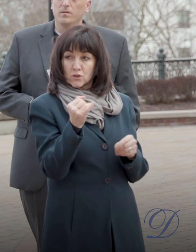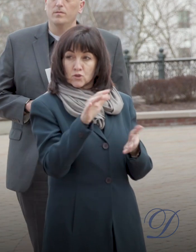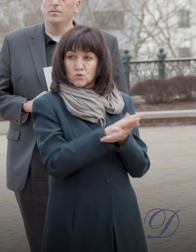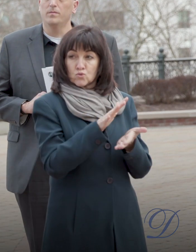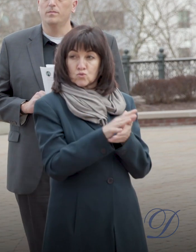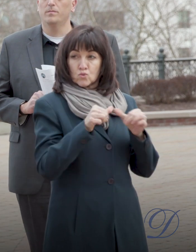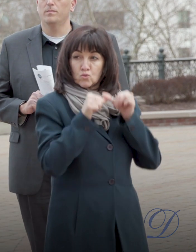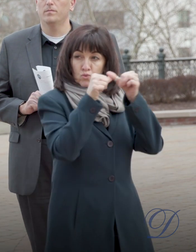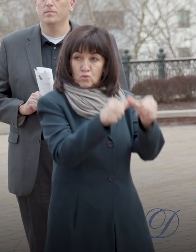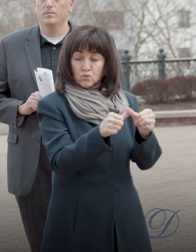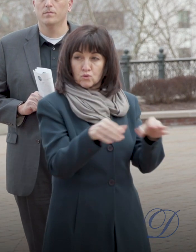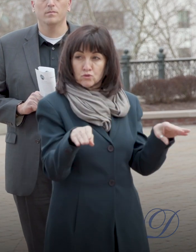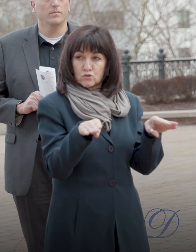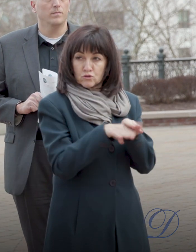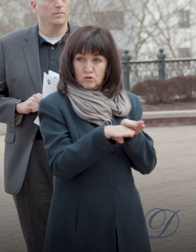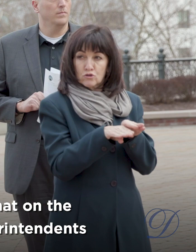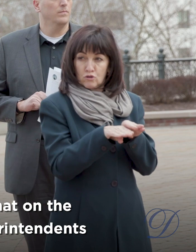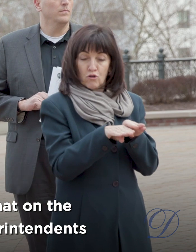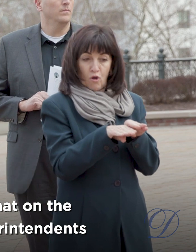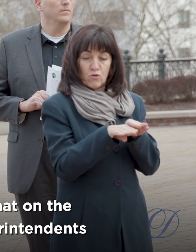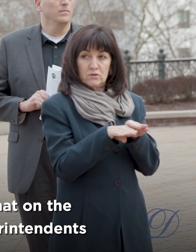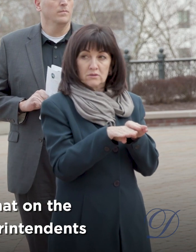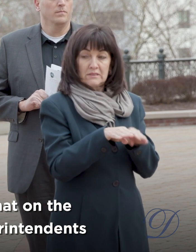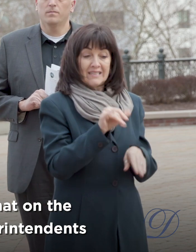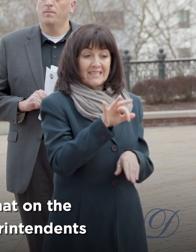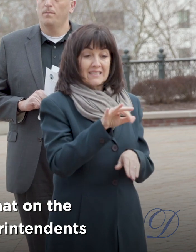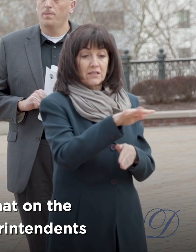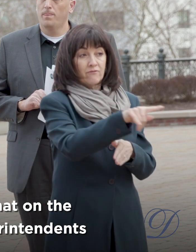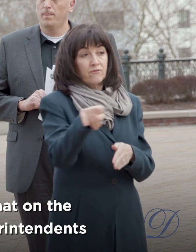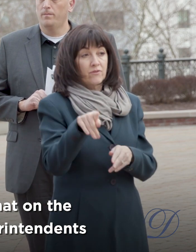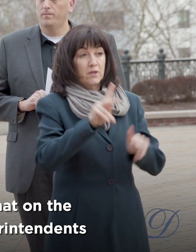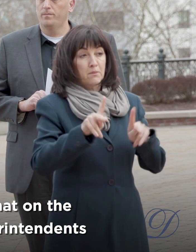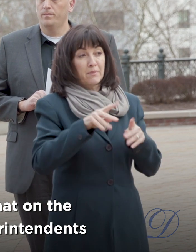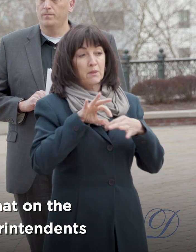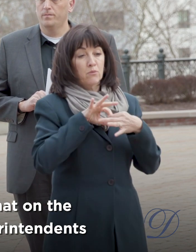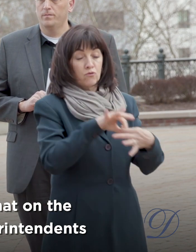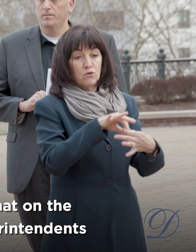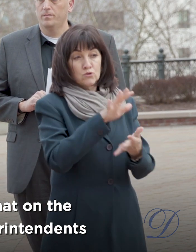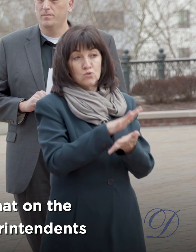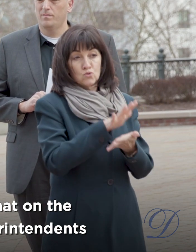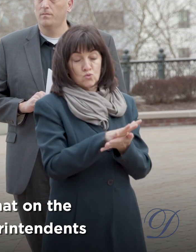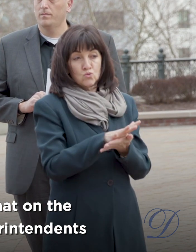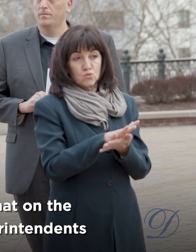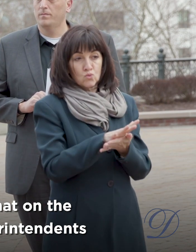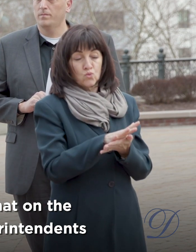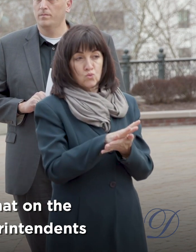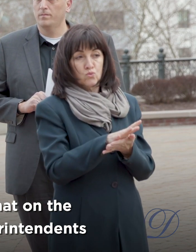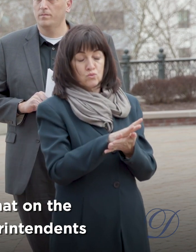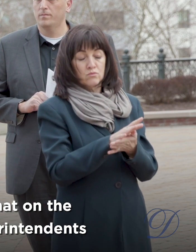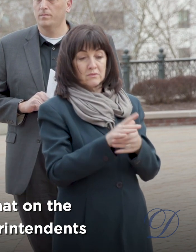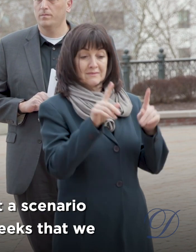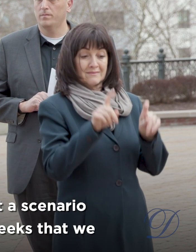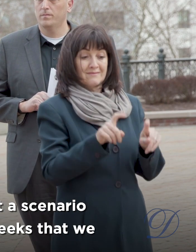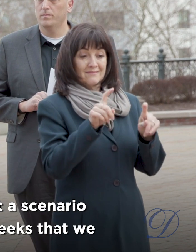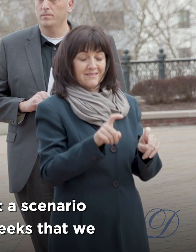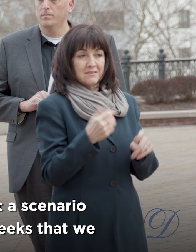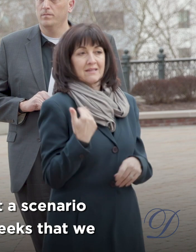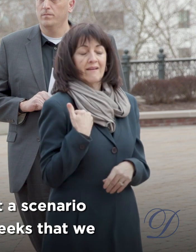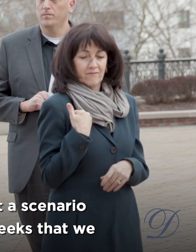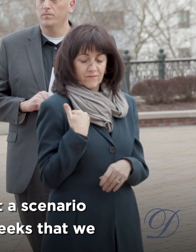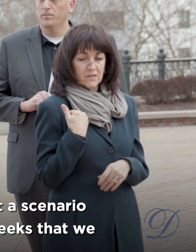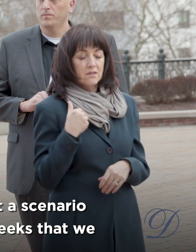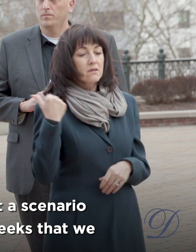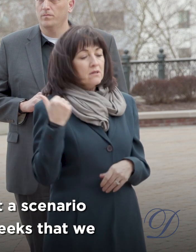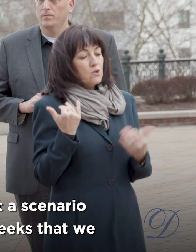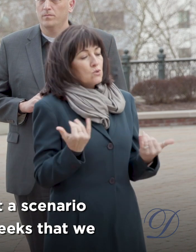people associated with schools tested positive? Well, I think it's fair to say on the call that we had with the superintendents